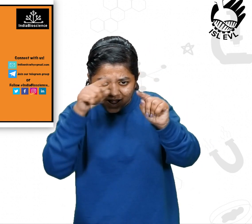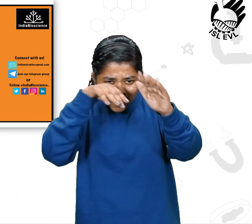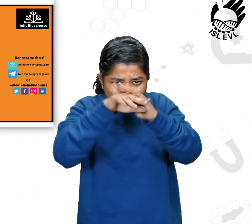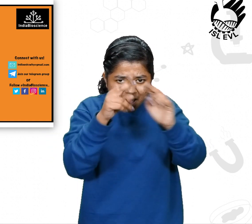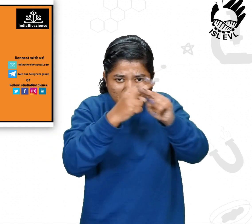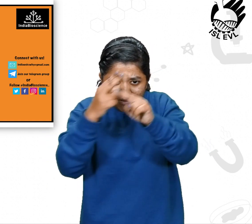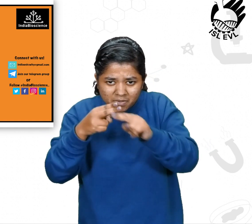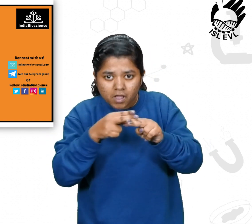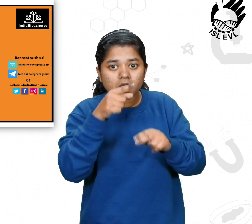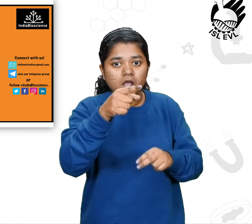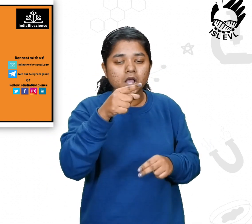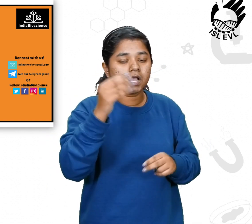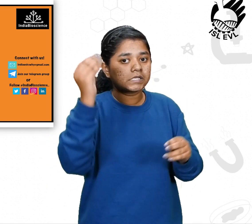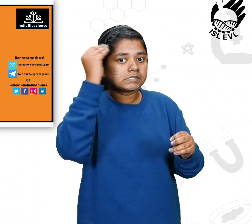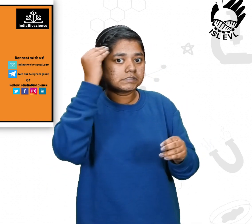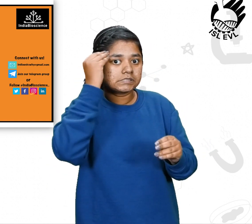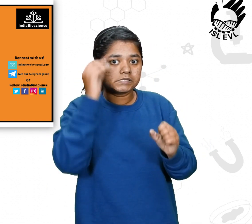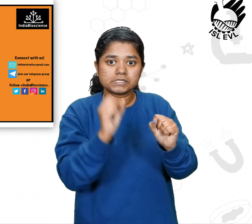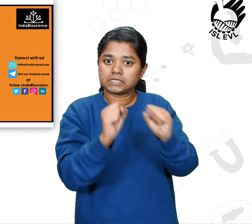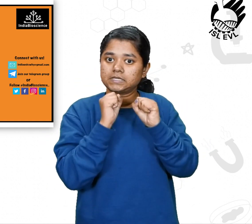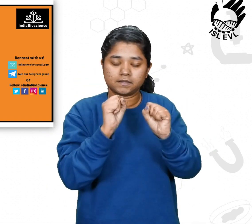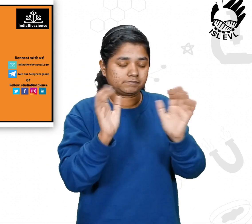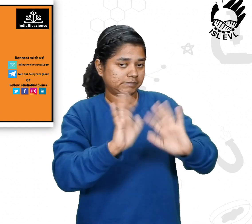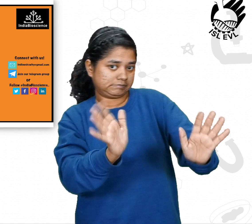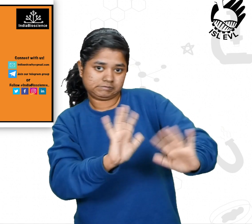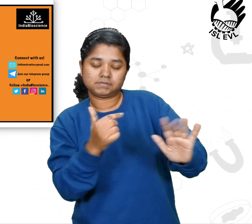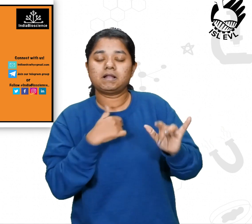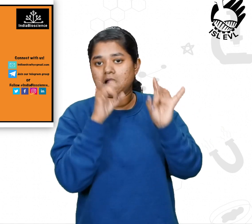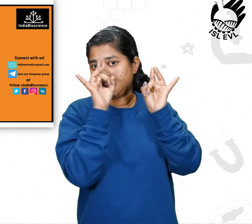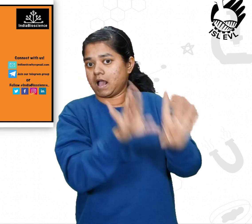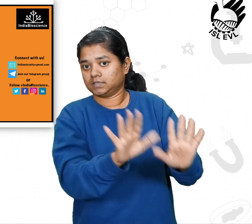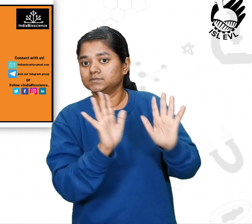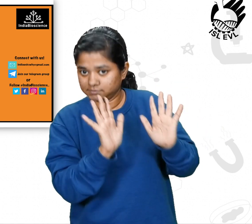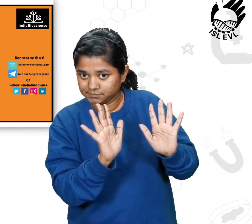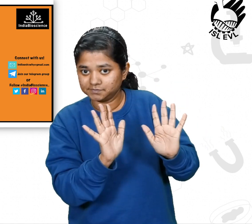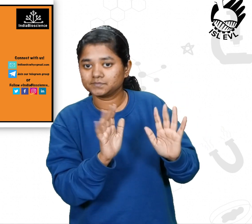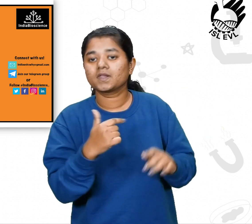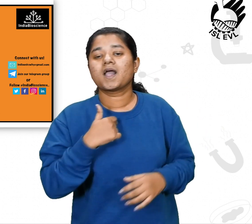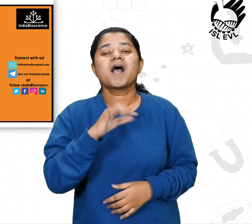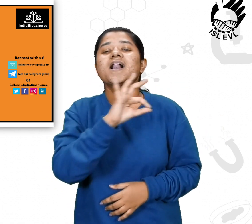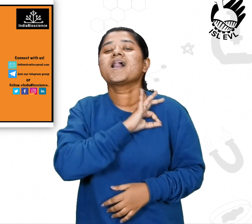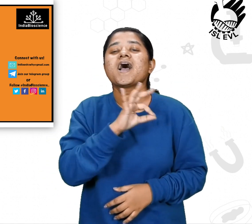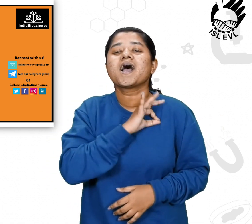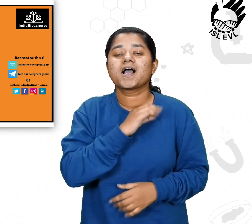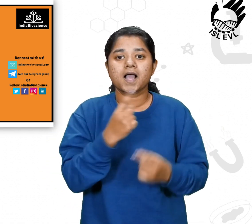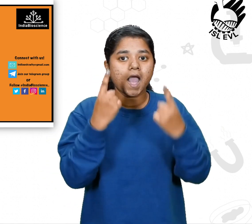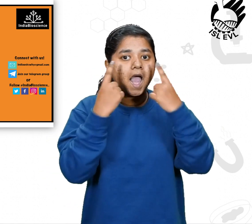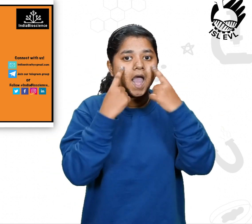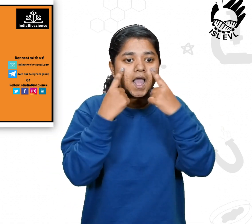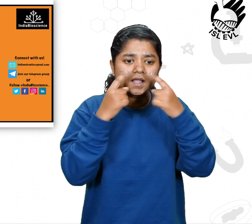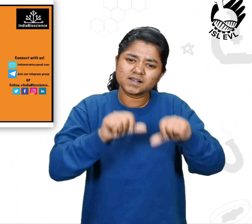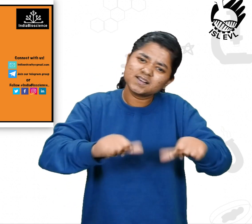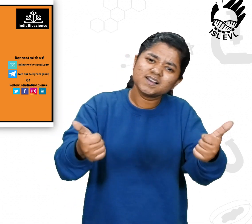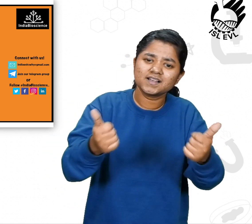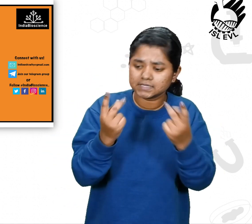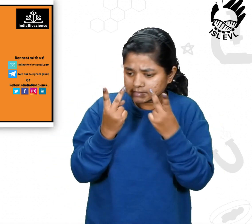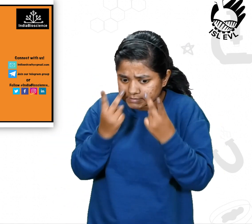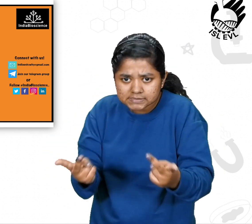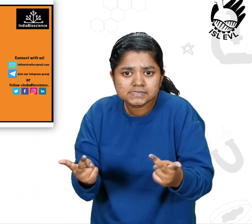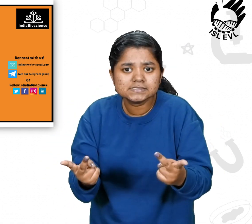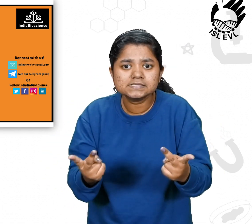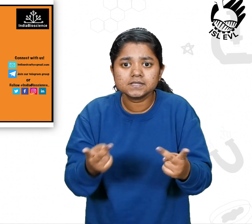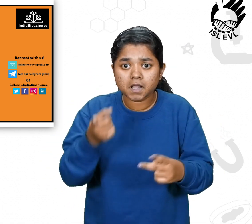biology. Therefore, I always stayed away from it. So, what really excited me was the fact that the things that I can actually observe, literally by